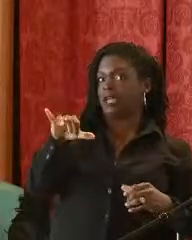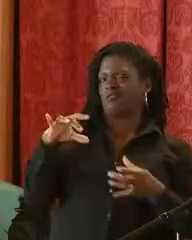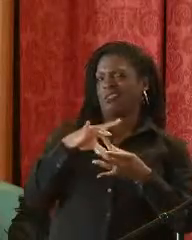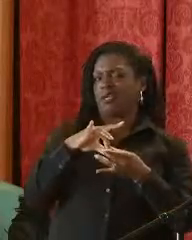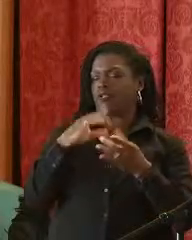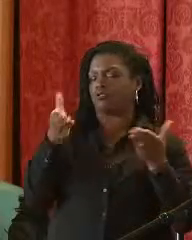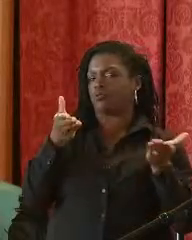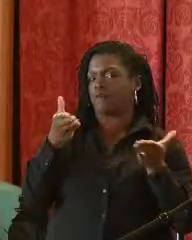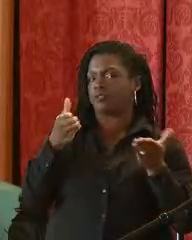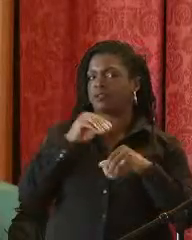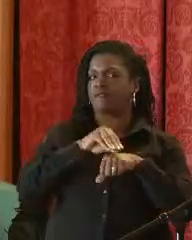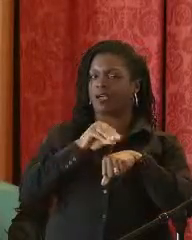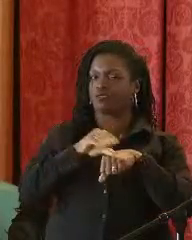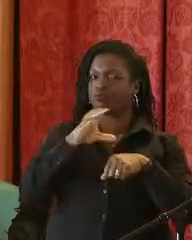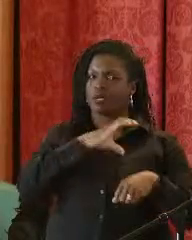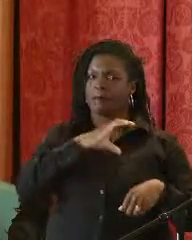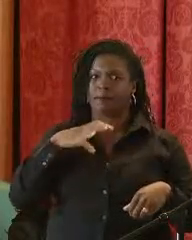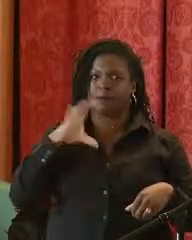Commission.